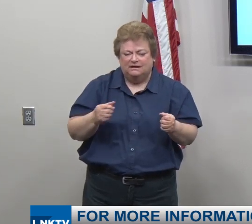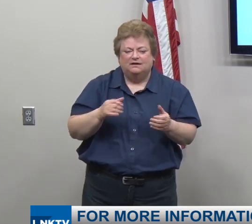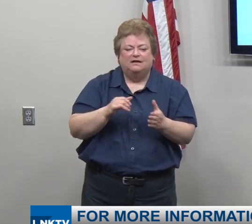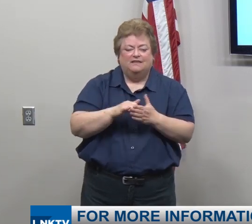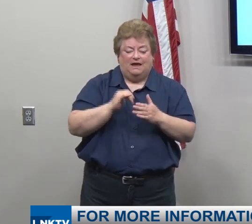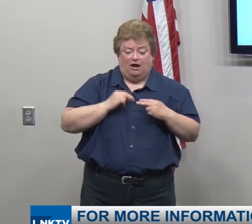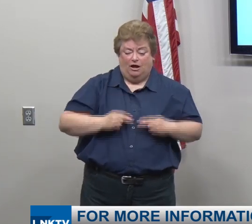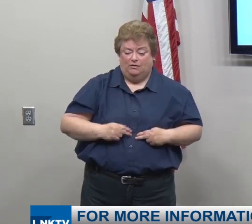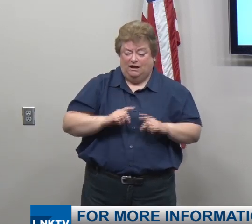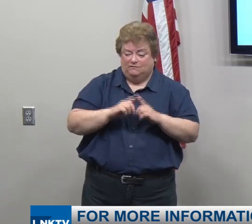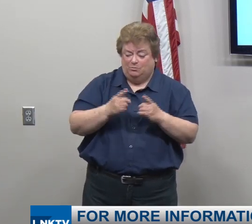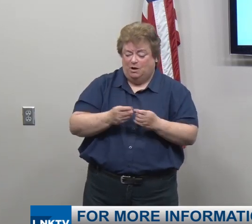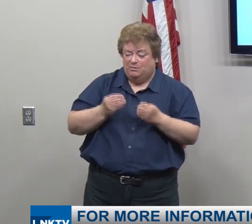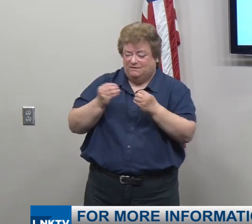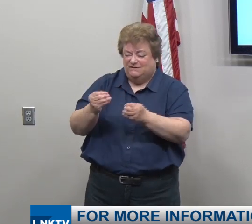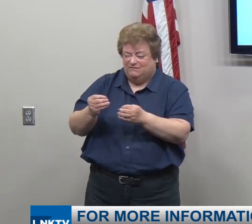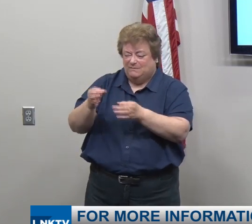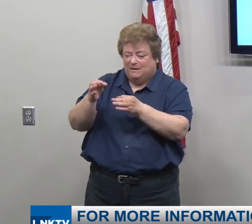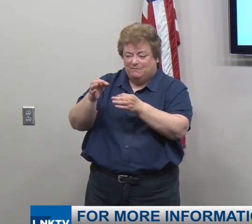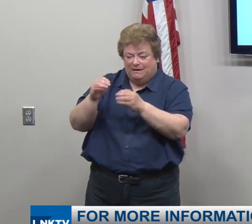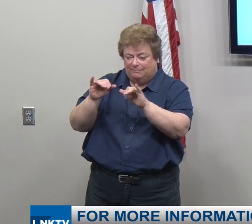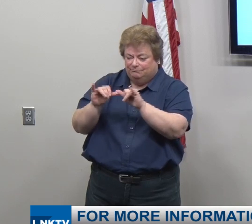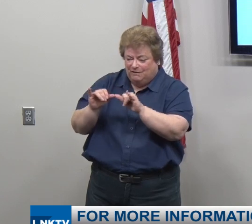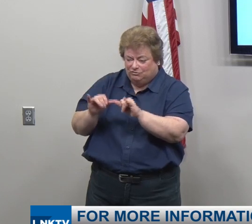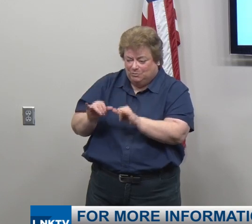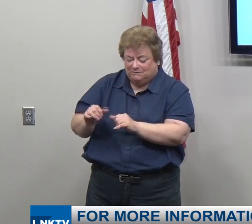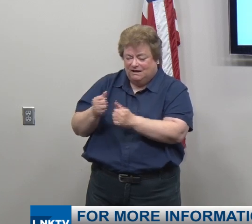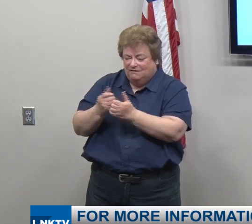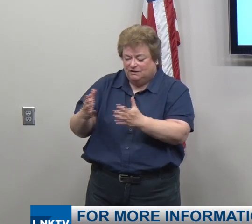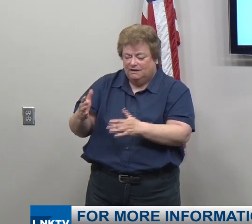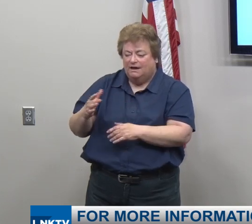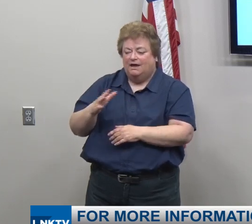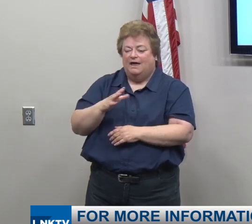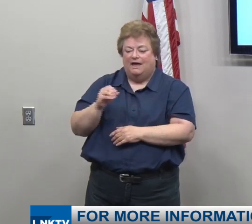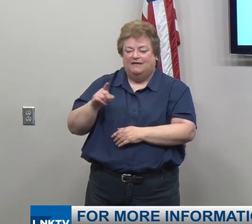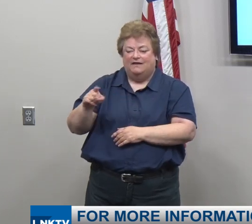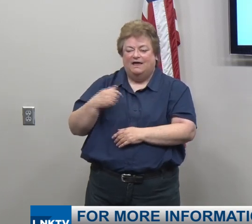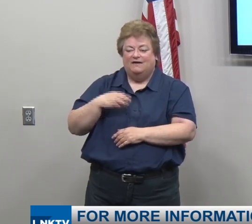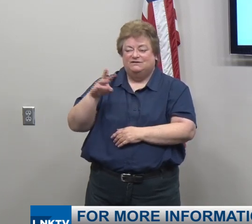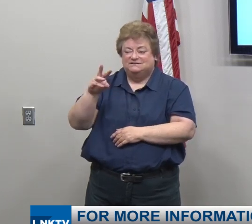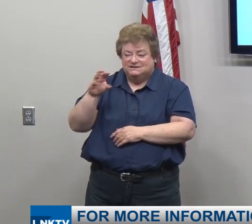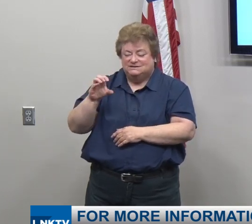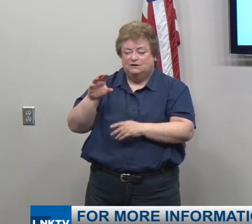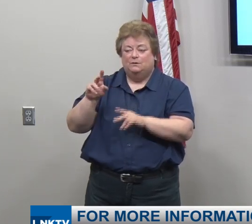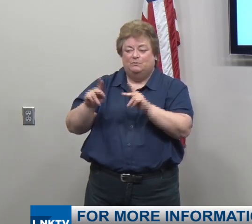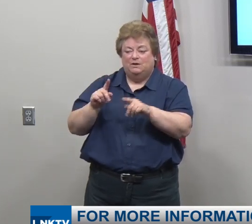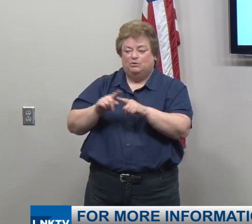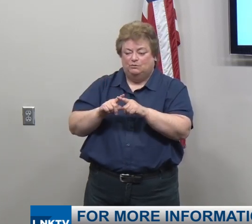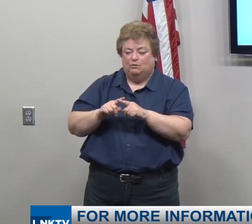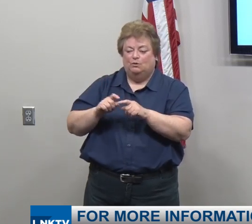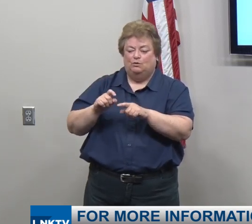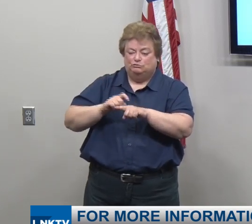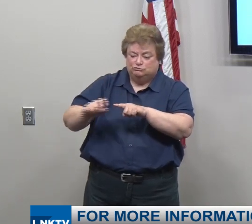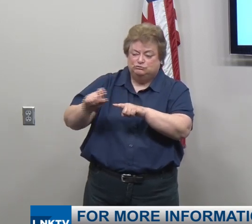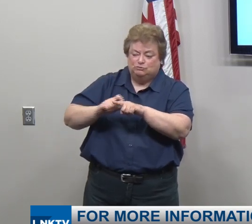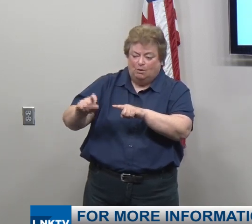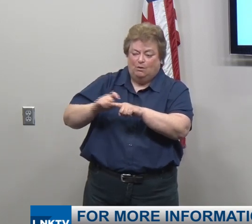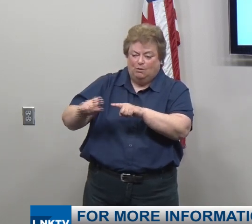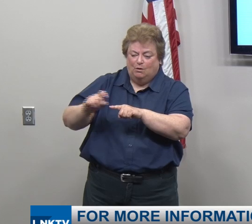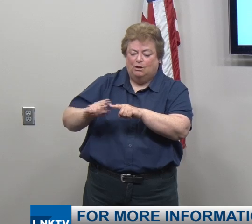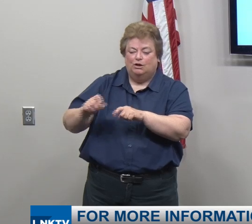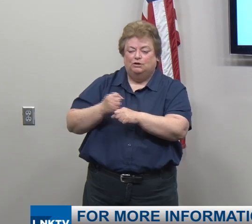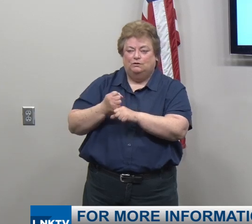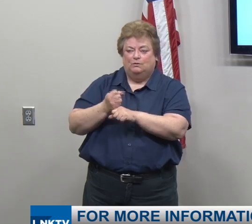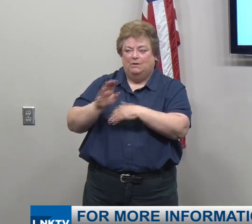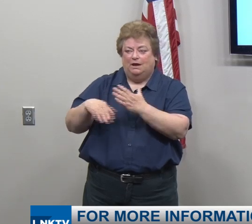health department, and Duncan has mobilized 600 people to sew the cloth and complete the manufacture of these